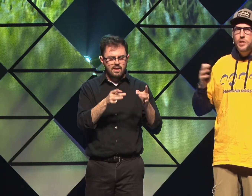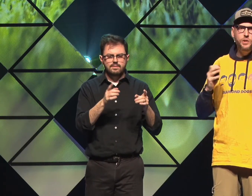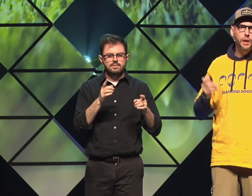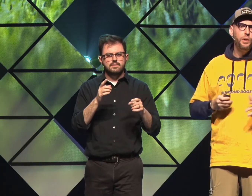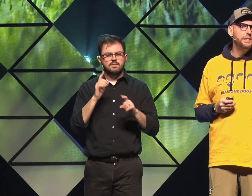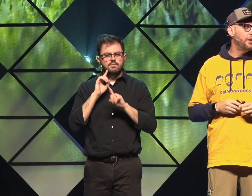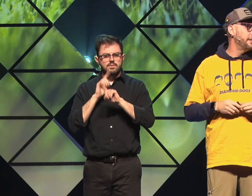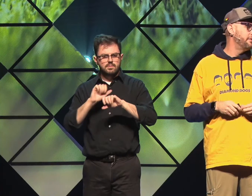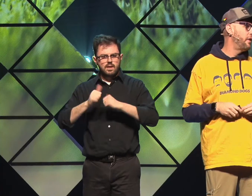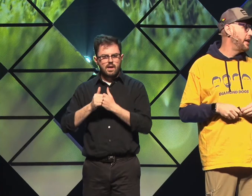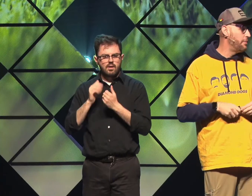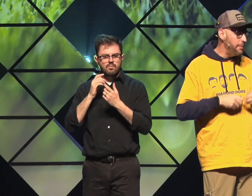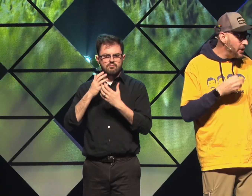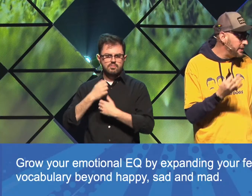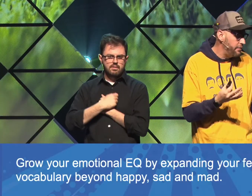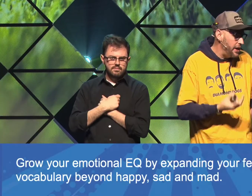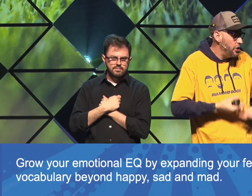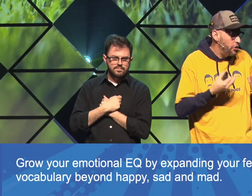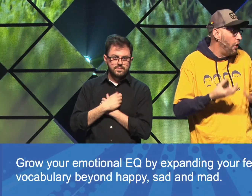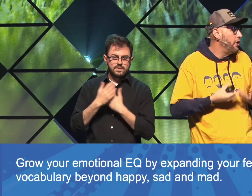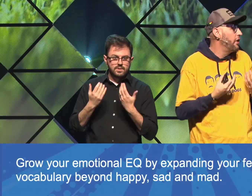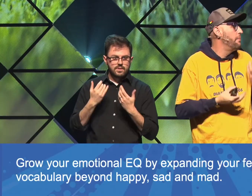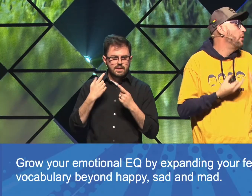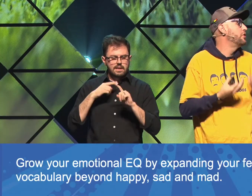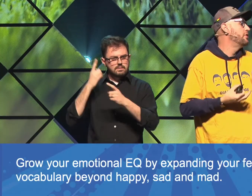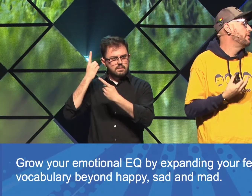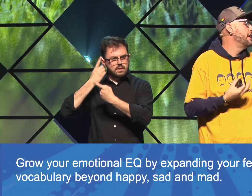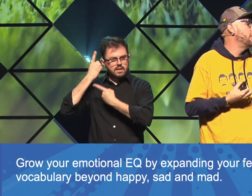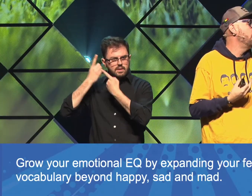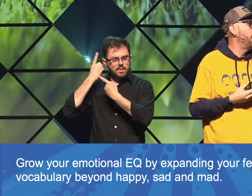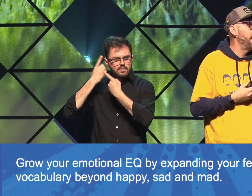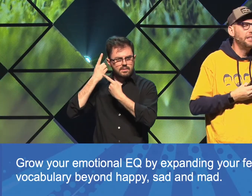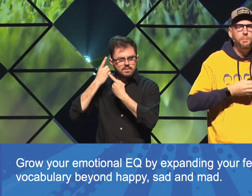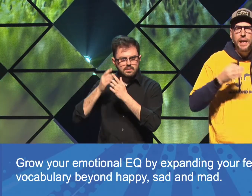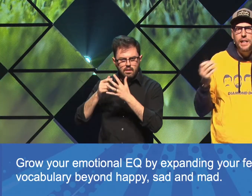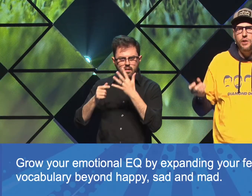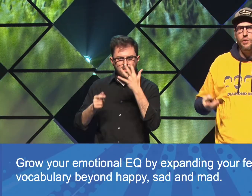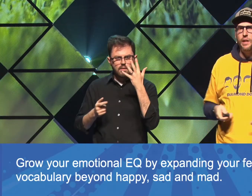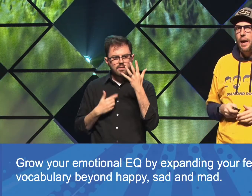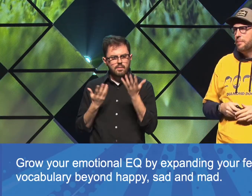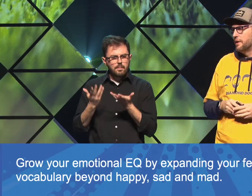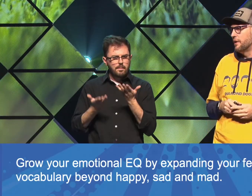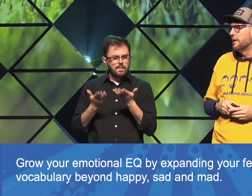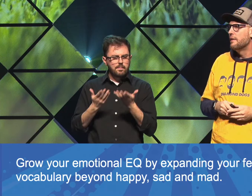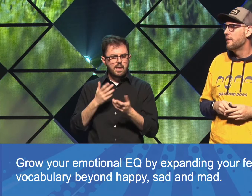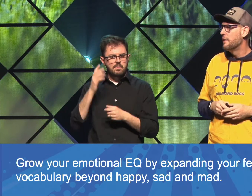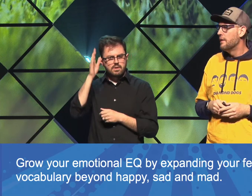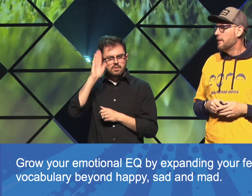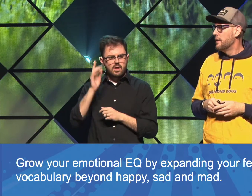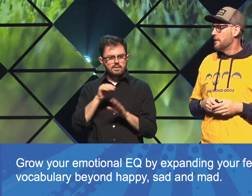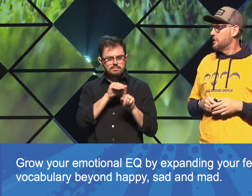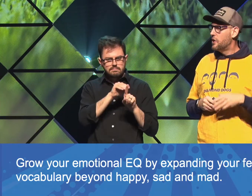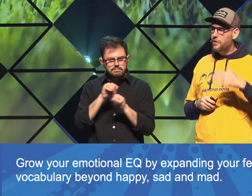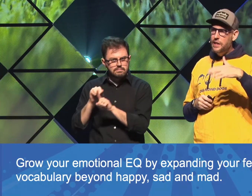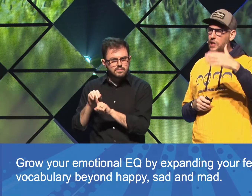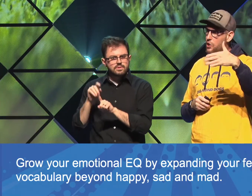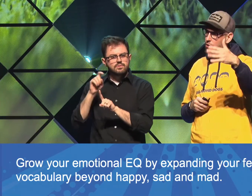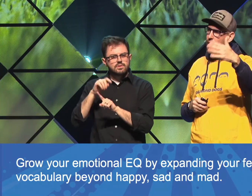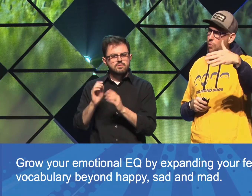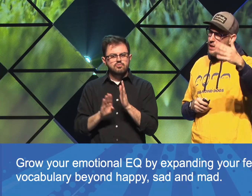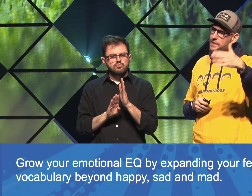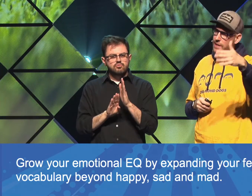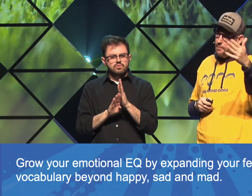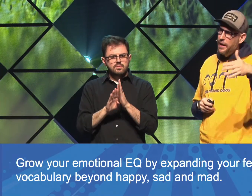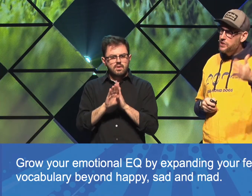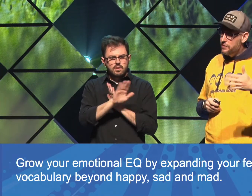And so as we do that, what is it God's inviting you? Maybe God's inviting you to grow your emotional EQ by expanding your vocabulary, to start thinking through,